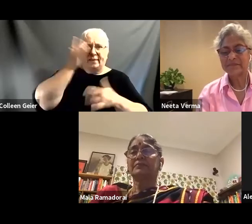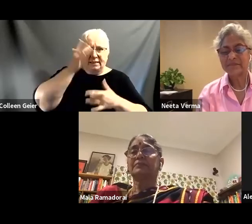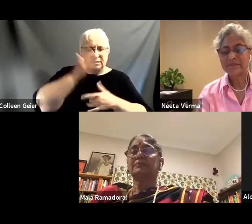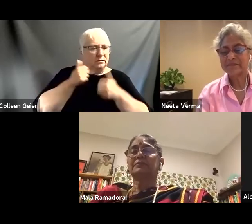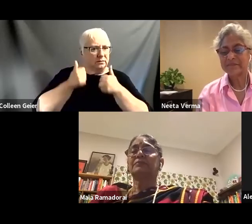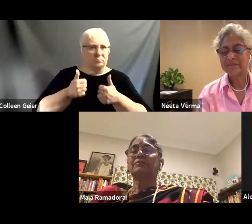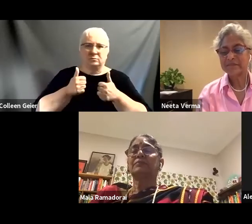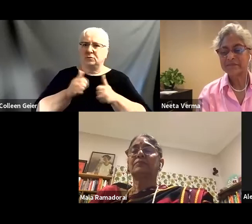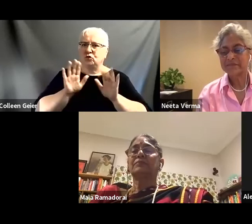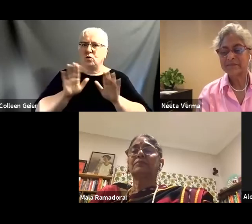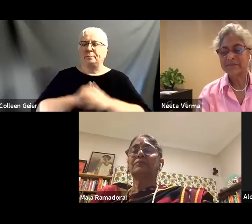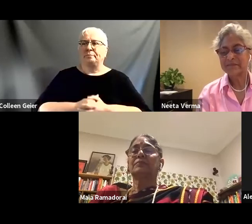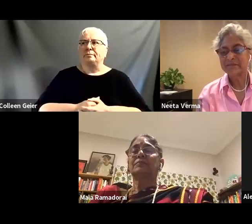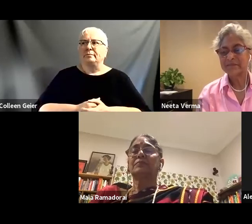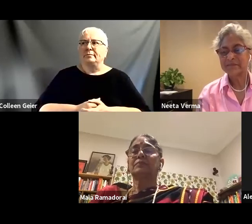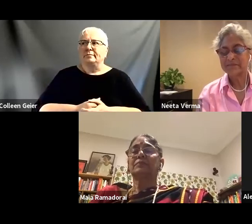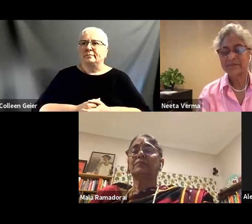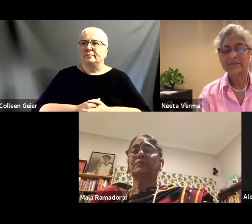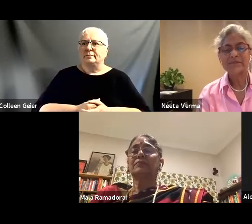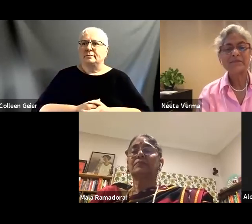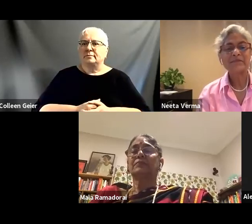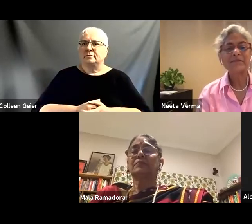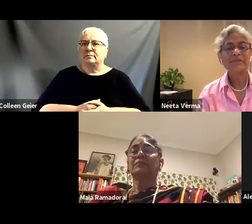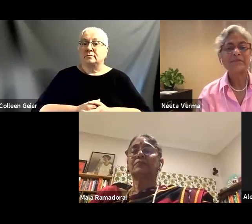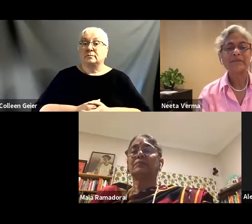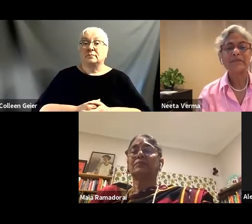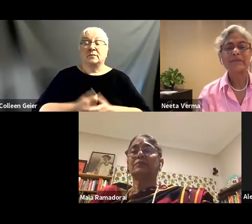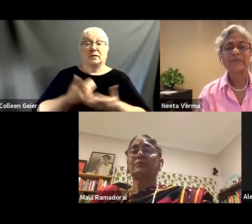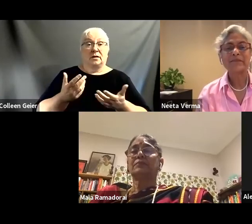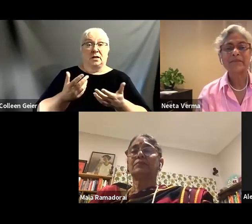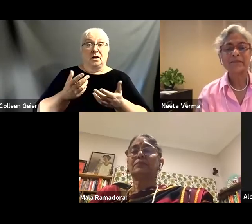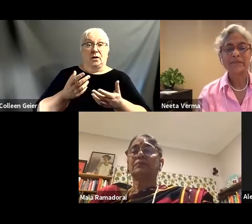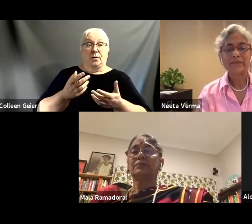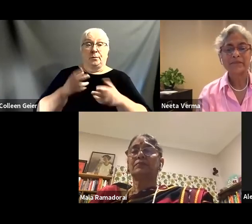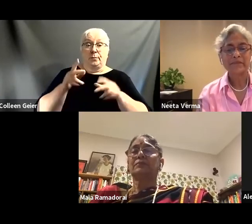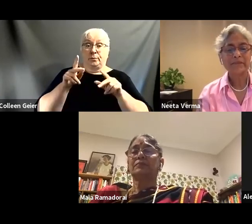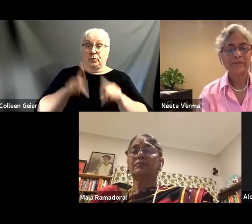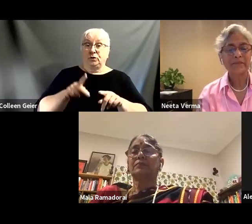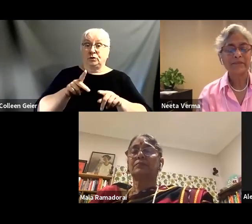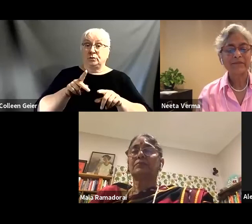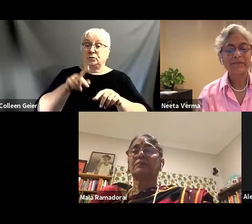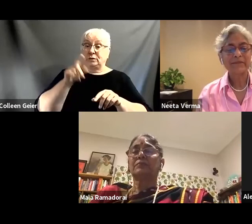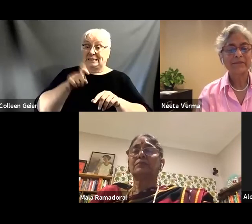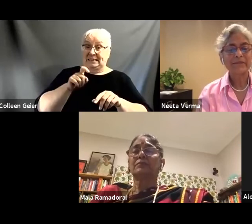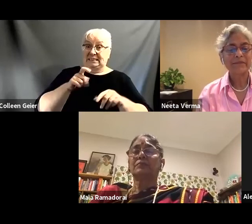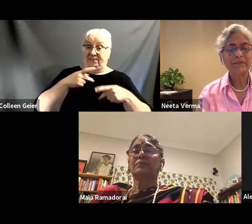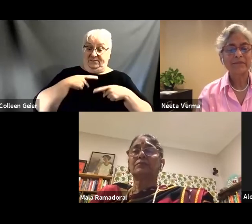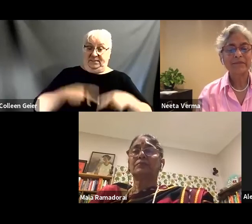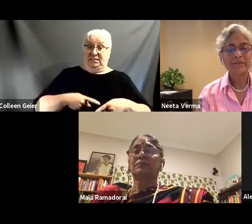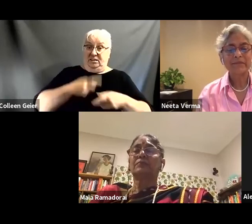And for those that need good physical, intimate care, there may